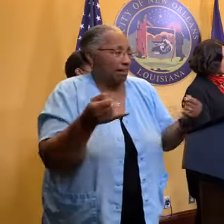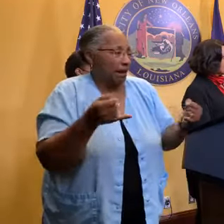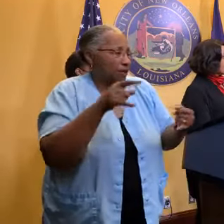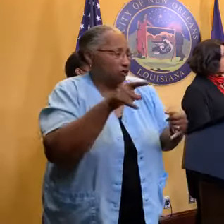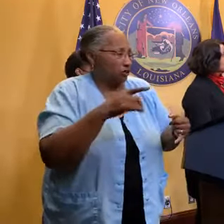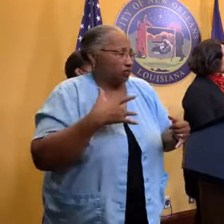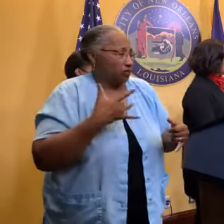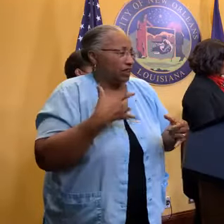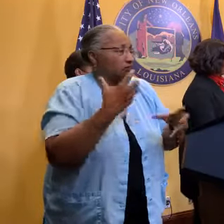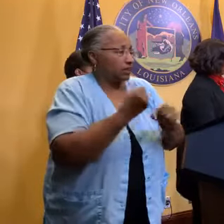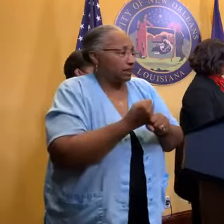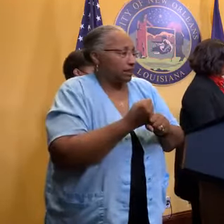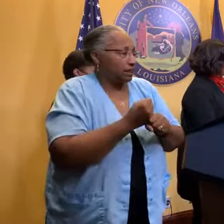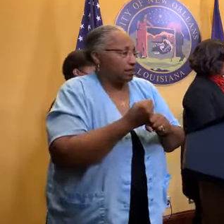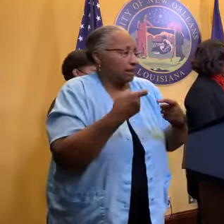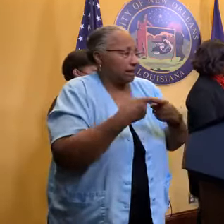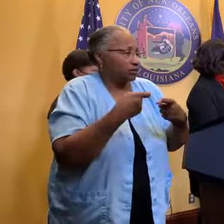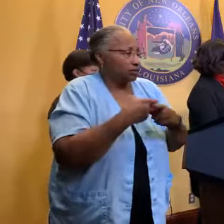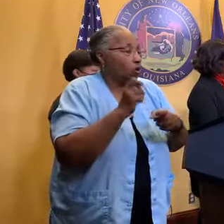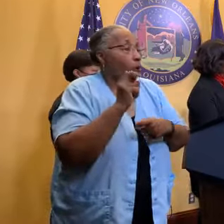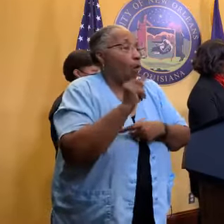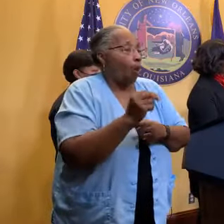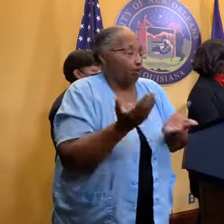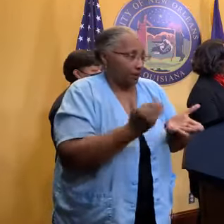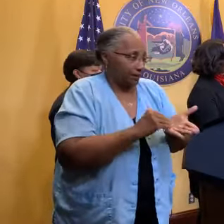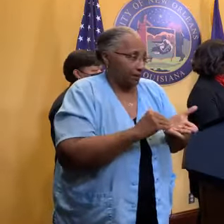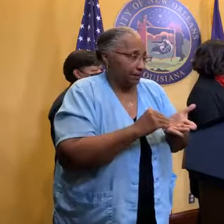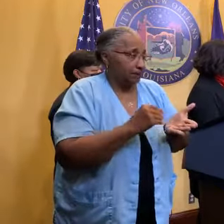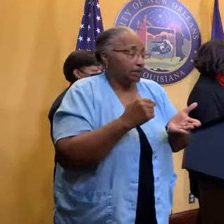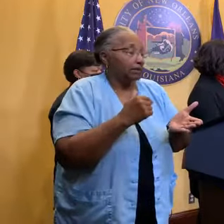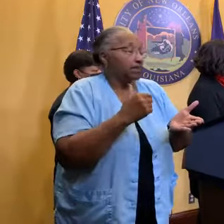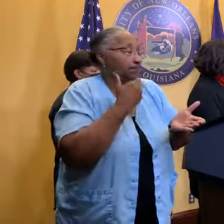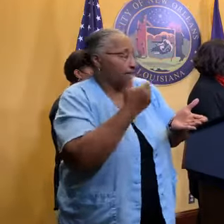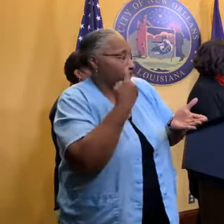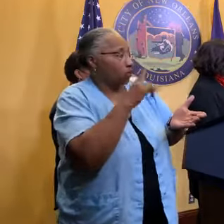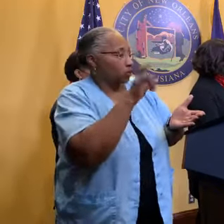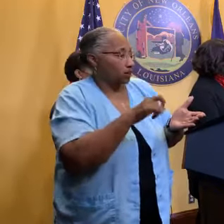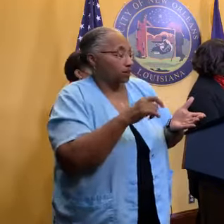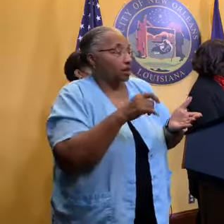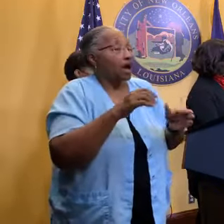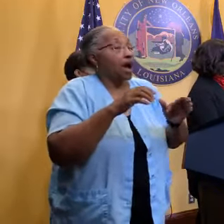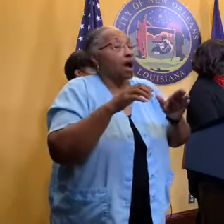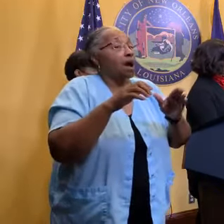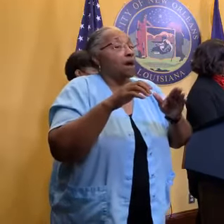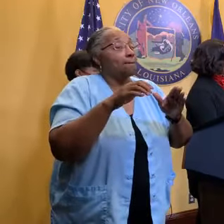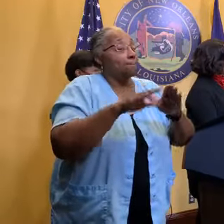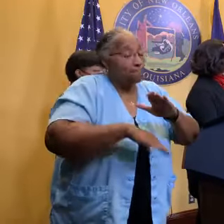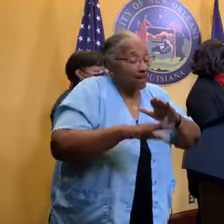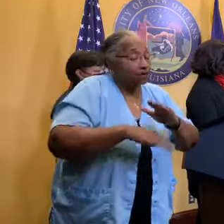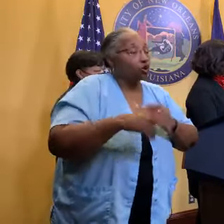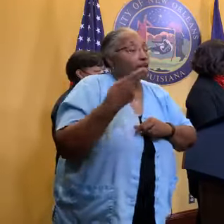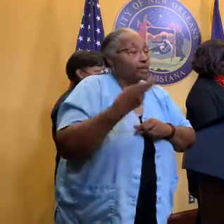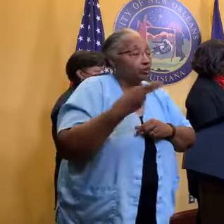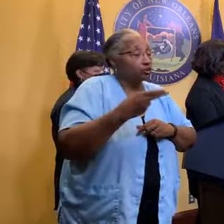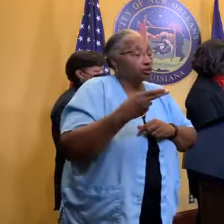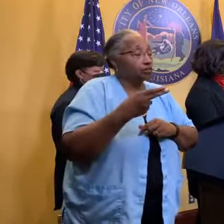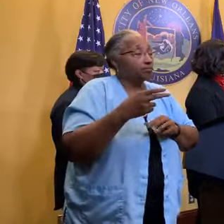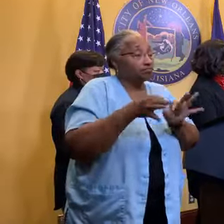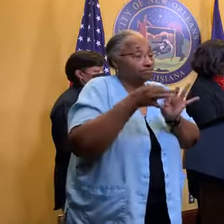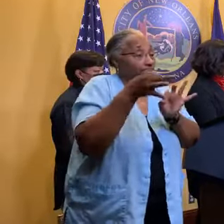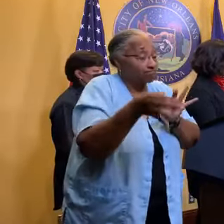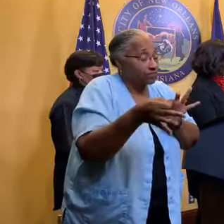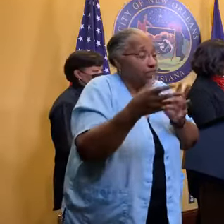on? So thank you for that question. And I can tell you that based on historical experiences, there is some extended outages that could occur